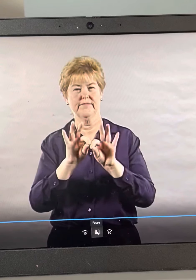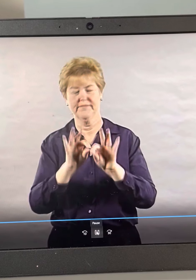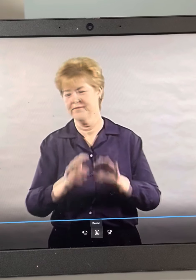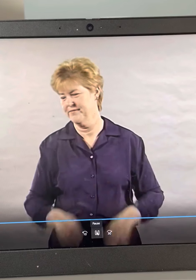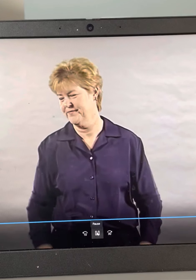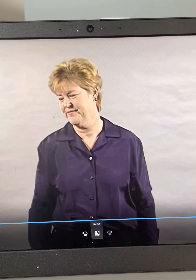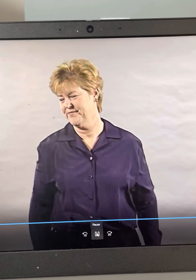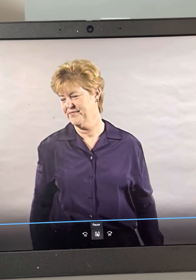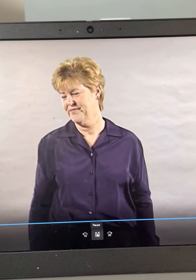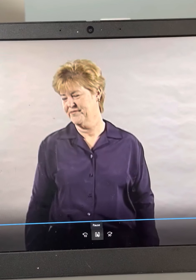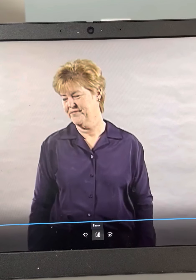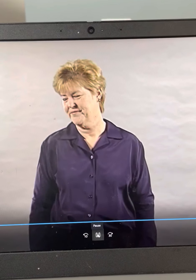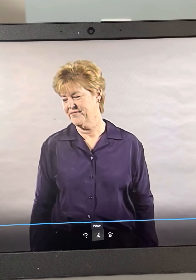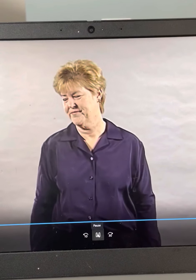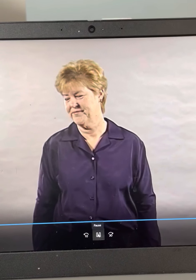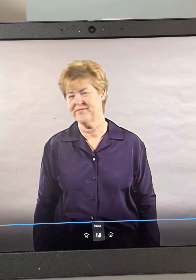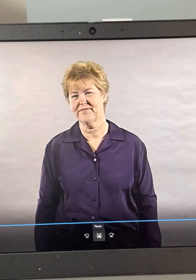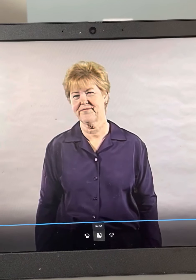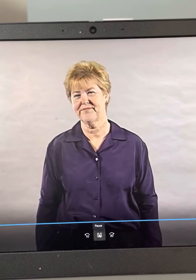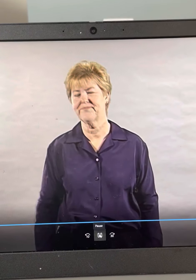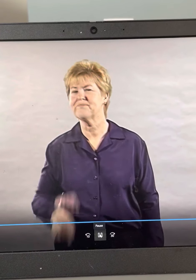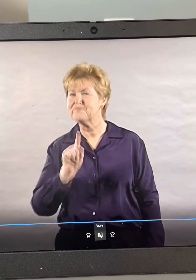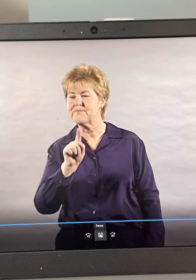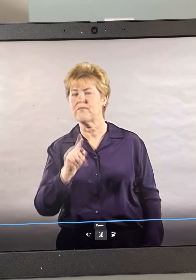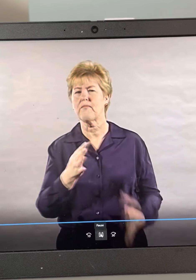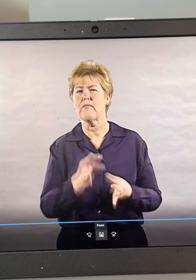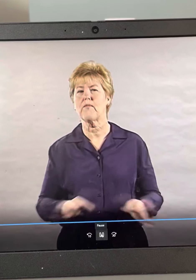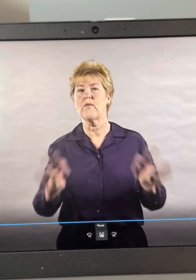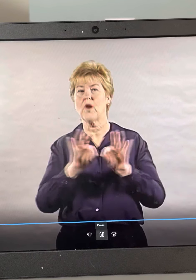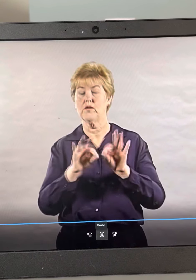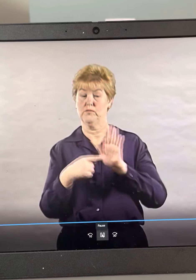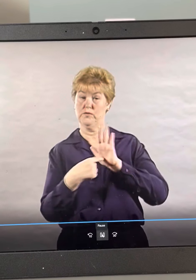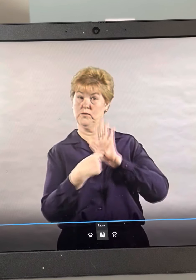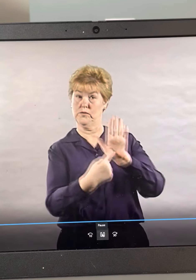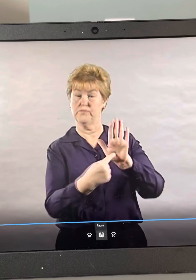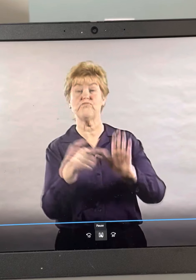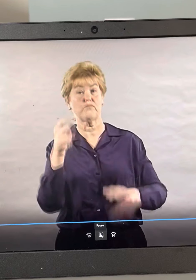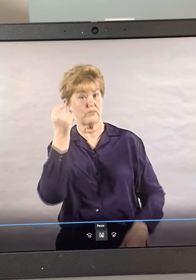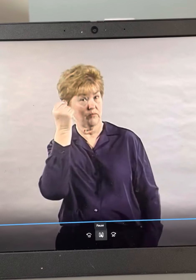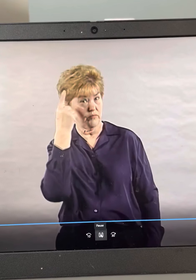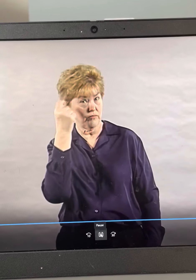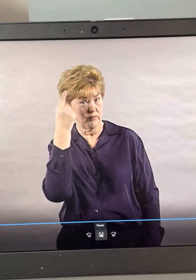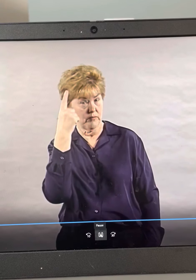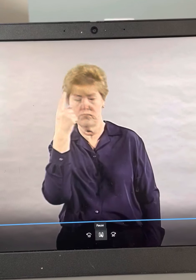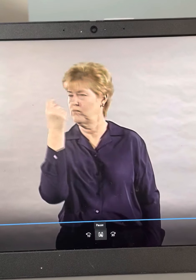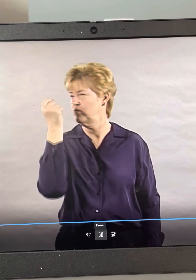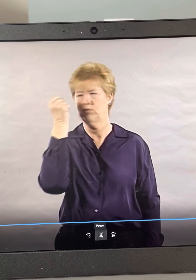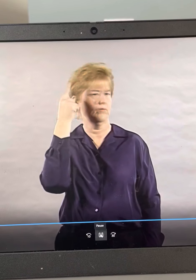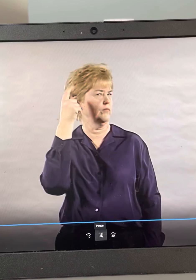not to cover your face or obstruct the view of your lips.